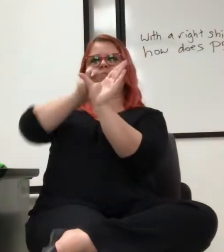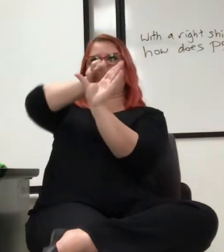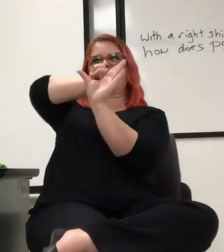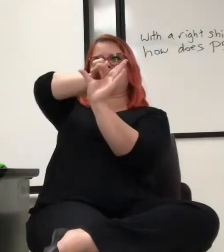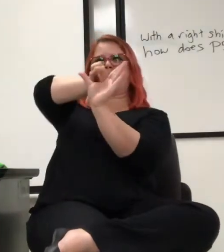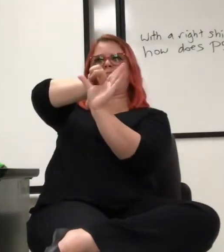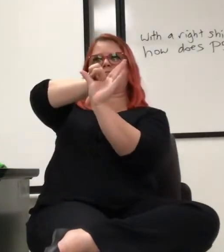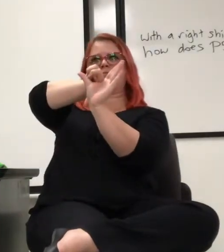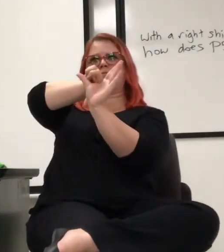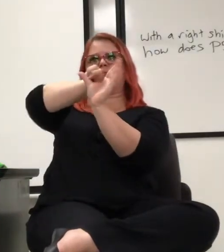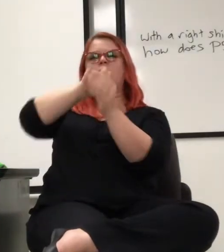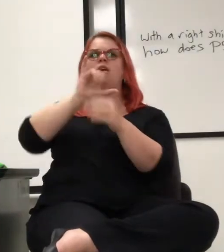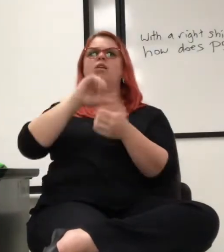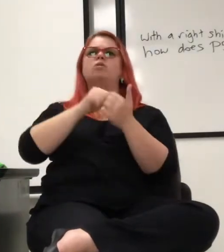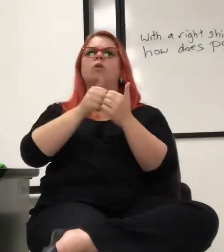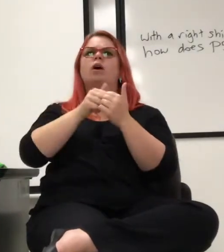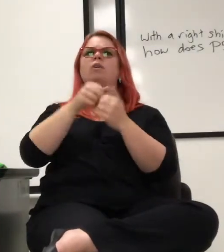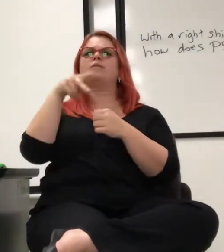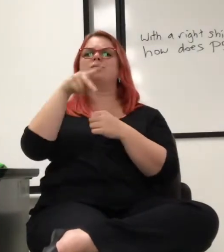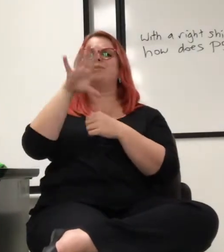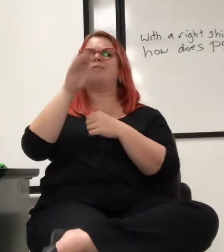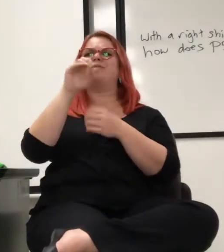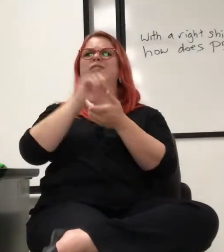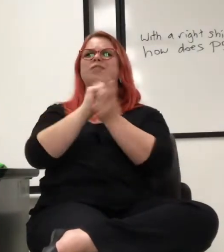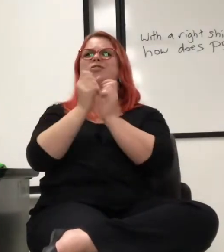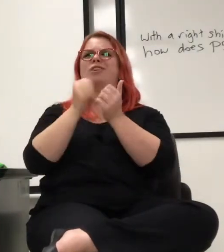How does P50 change? Does it increase or decrease?